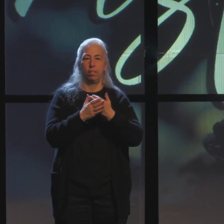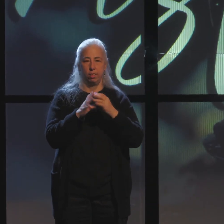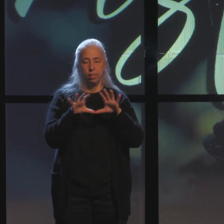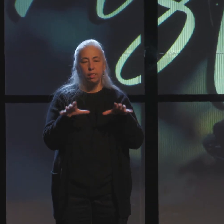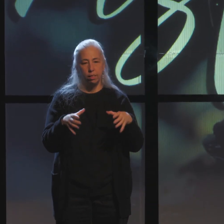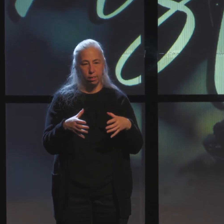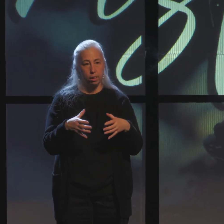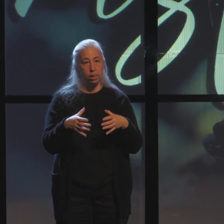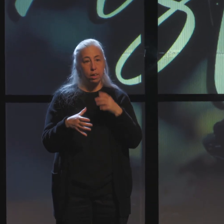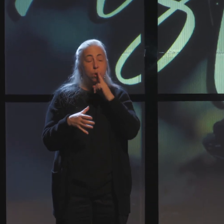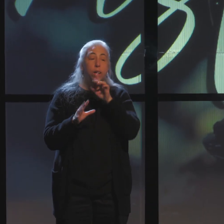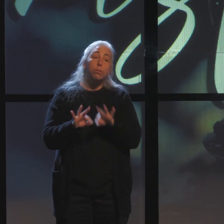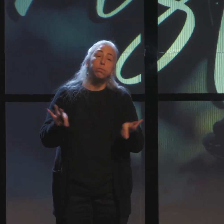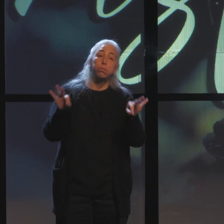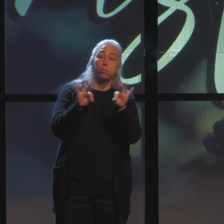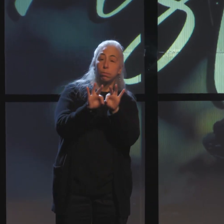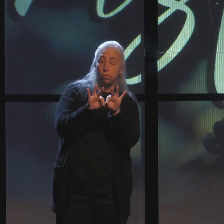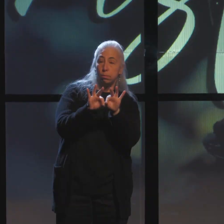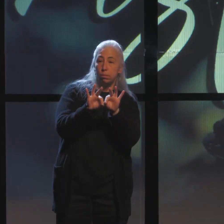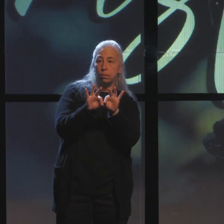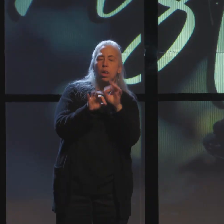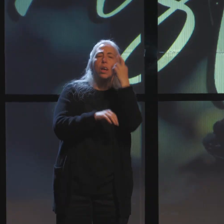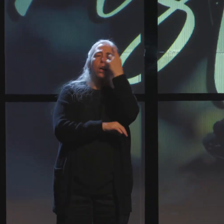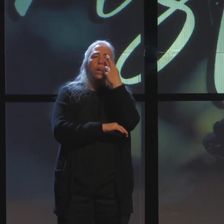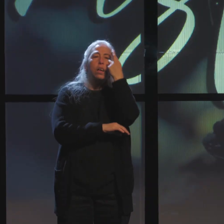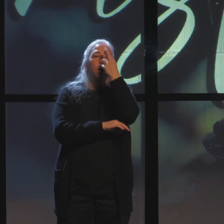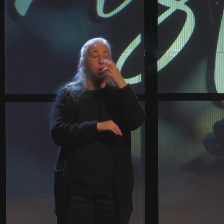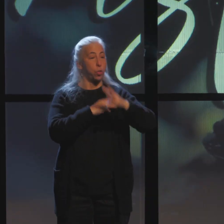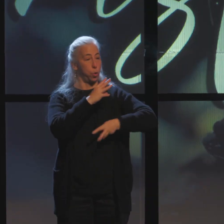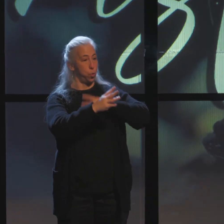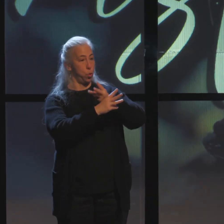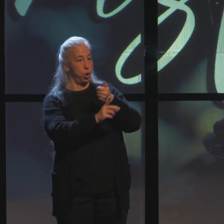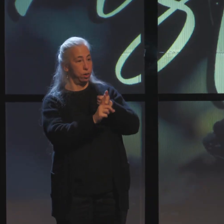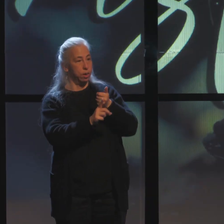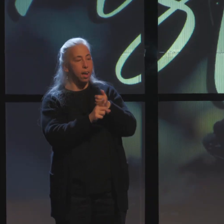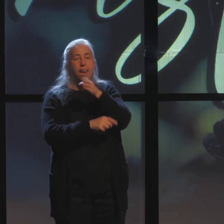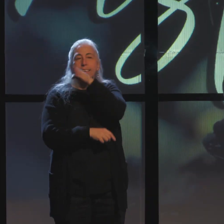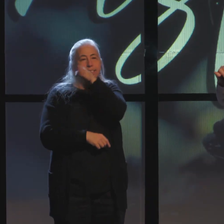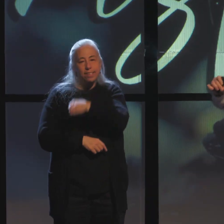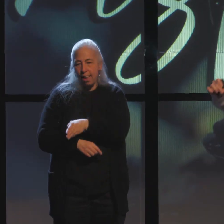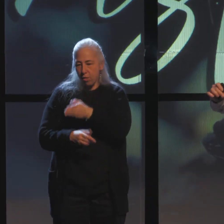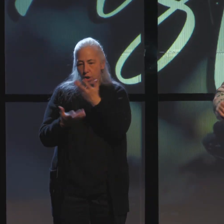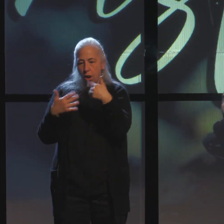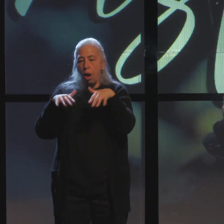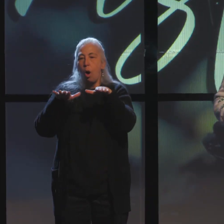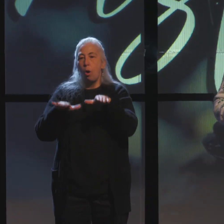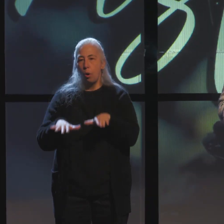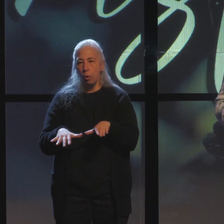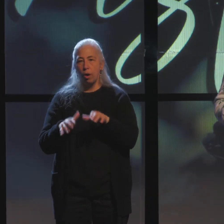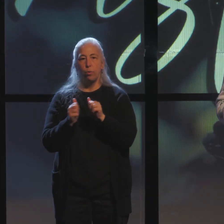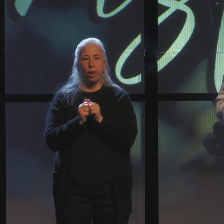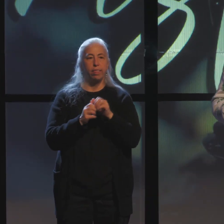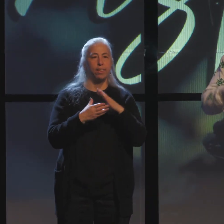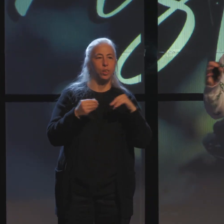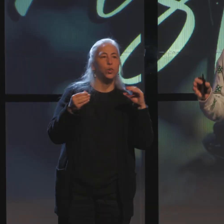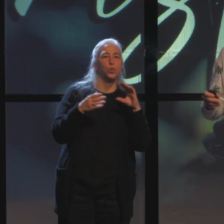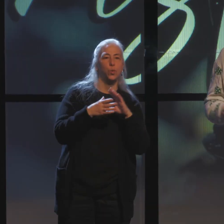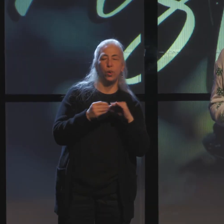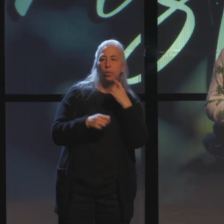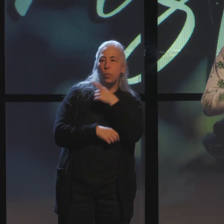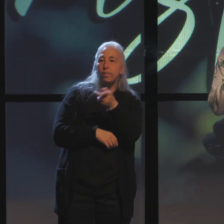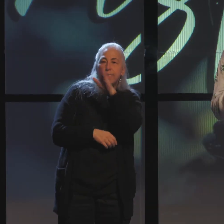And that matters. It matters because the world has never been calm when this story is told.